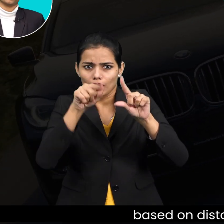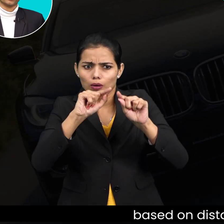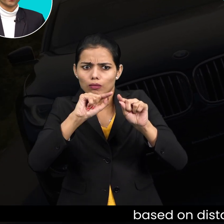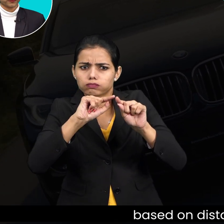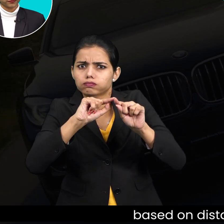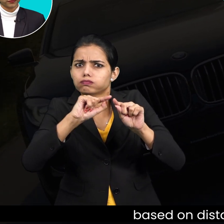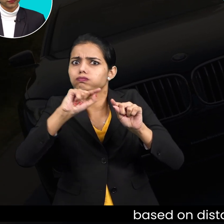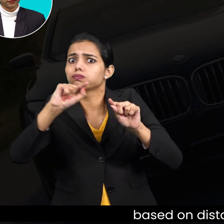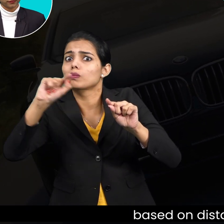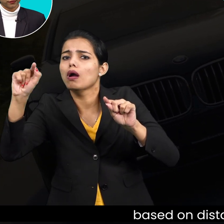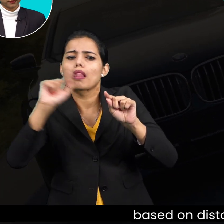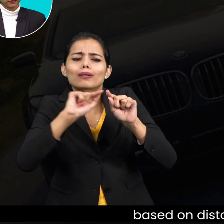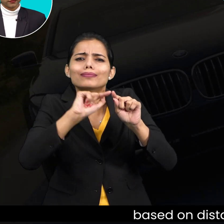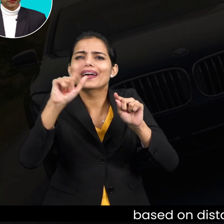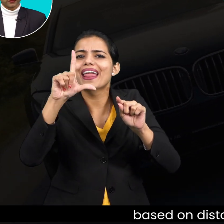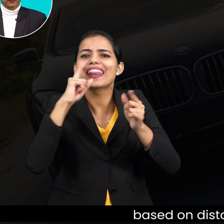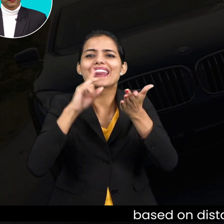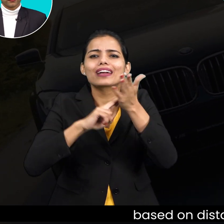time.